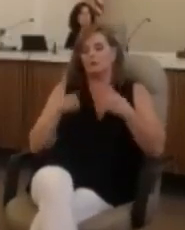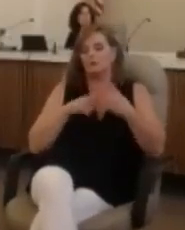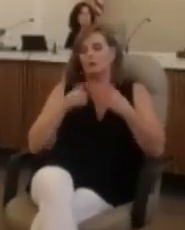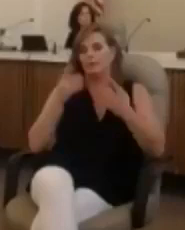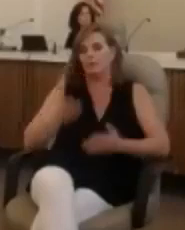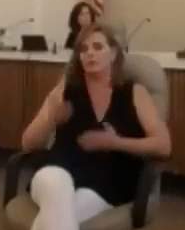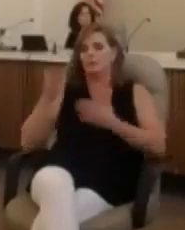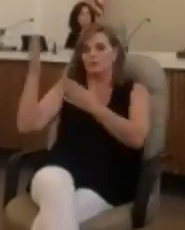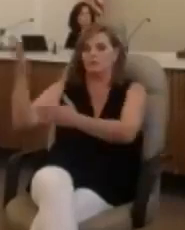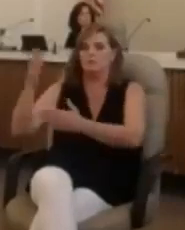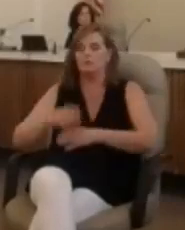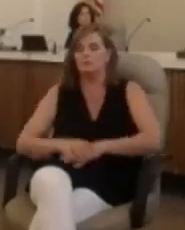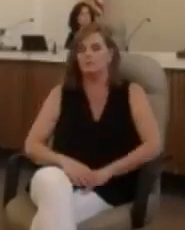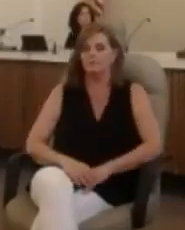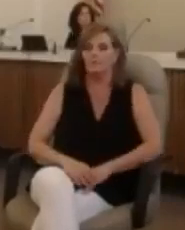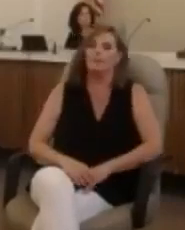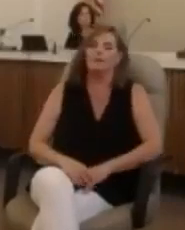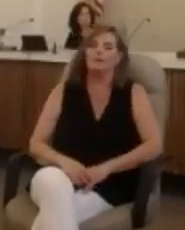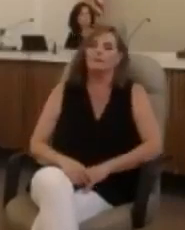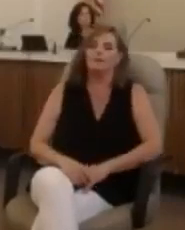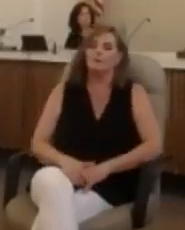from the board?